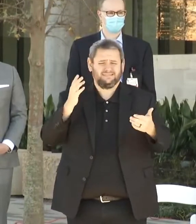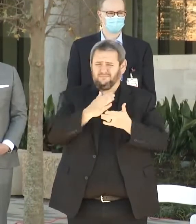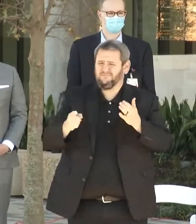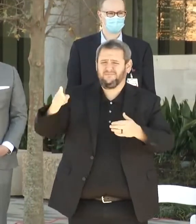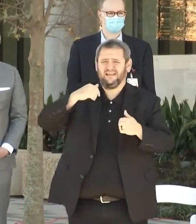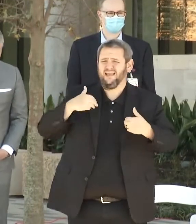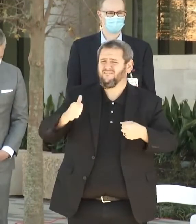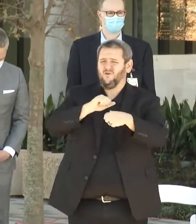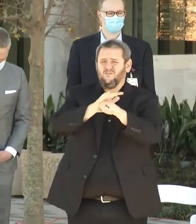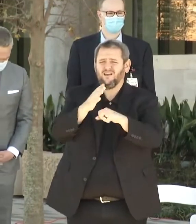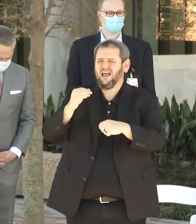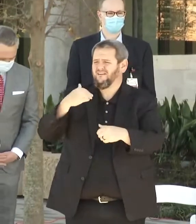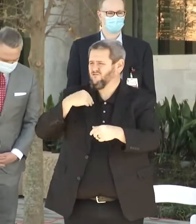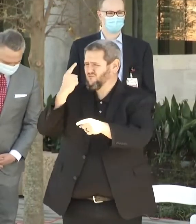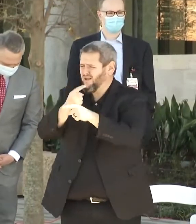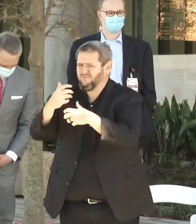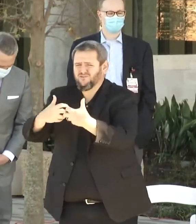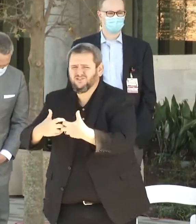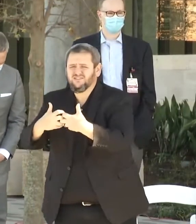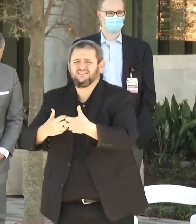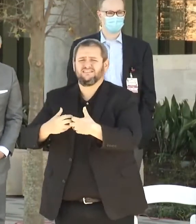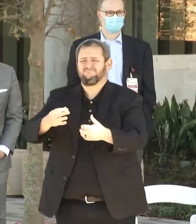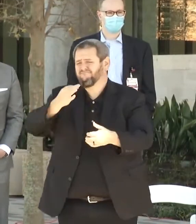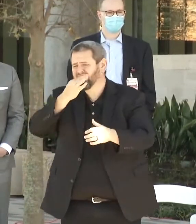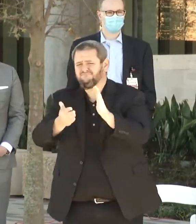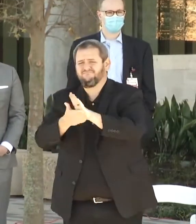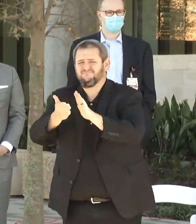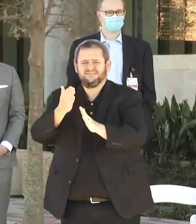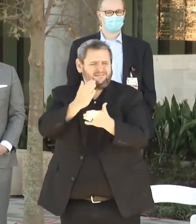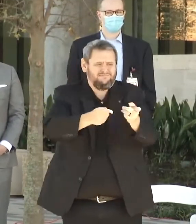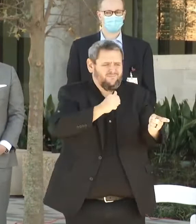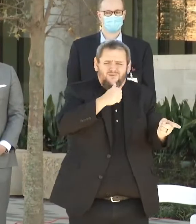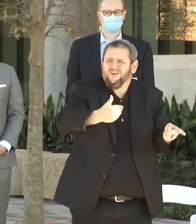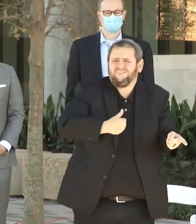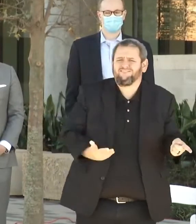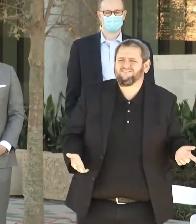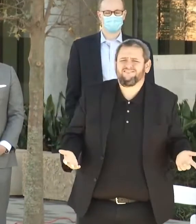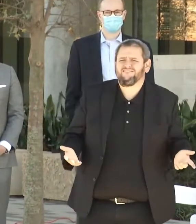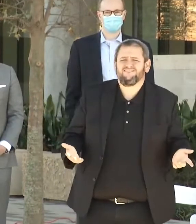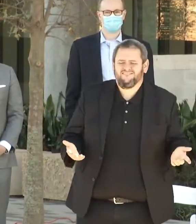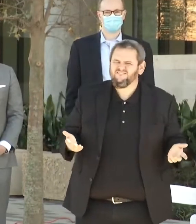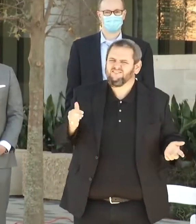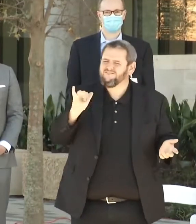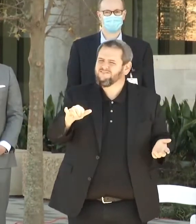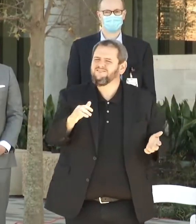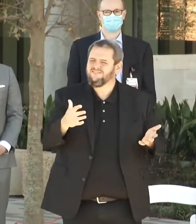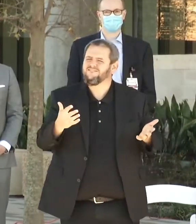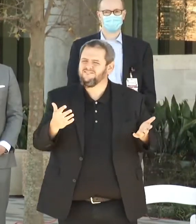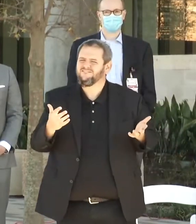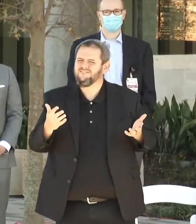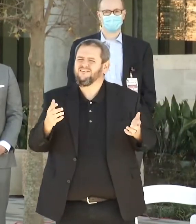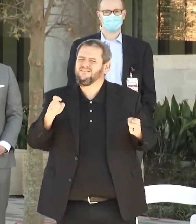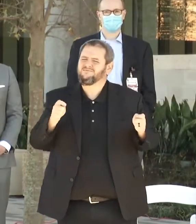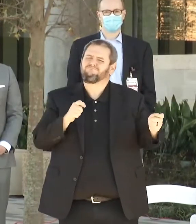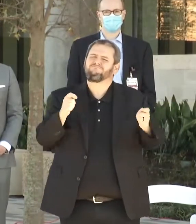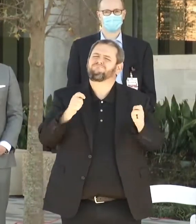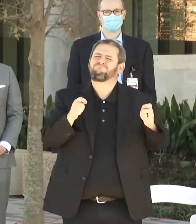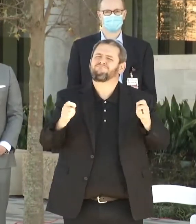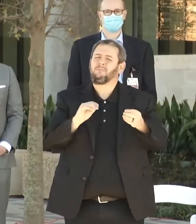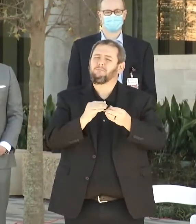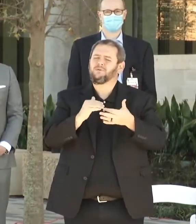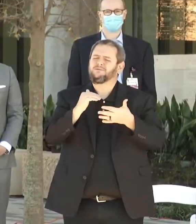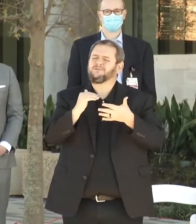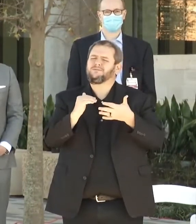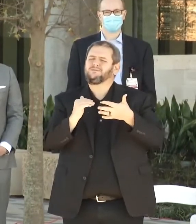and the capability of all of the hospitals in the state. This will allow us to effectively manage more patients finding the right